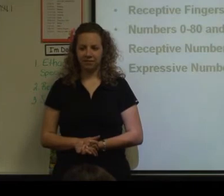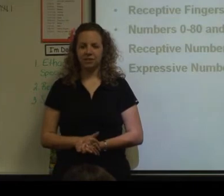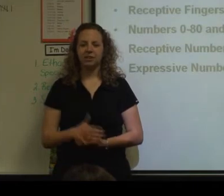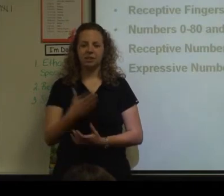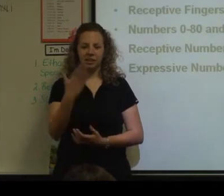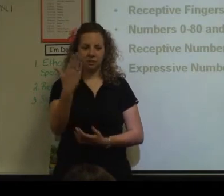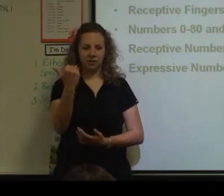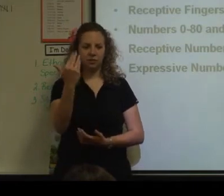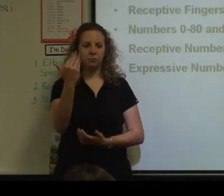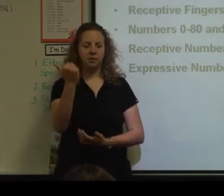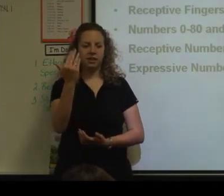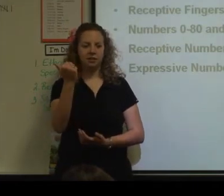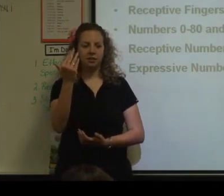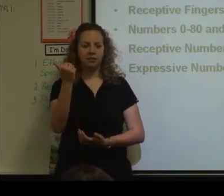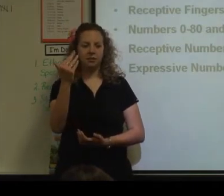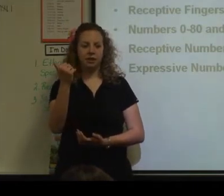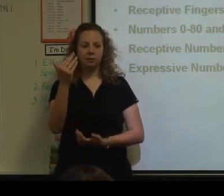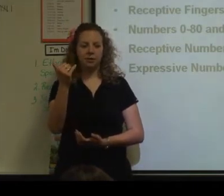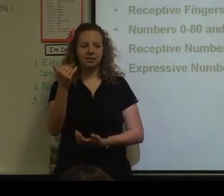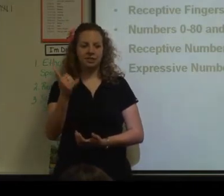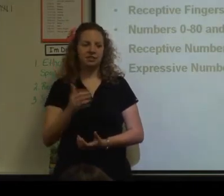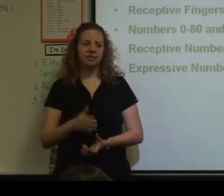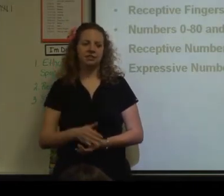15. Good. Yes, you have an open hand. Okay, what about 16?